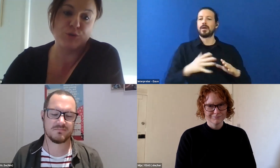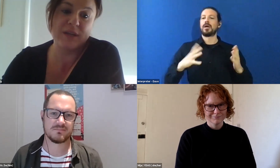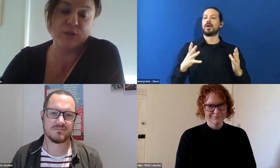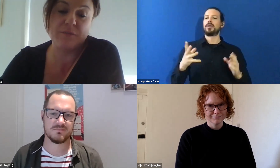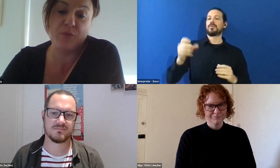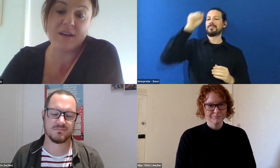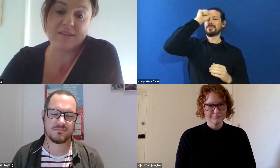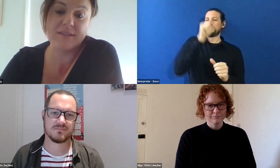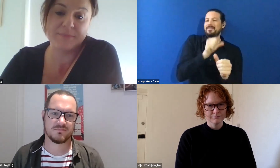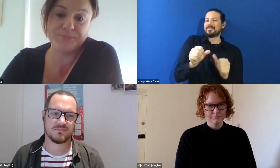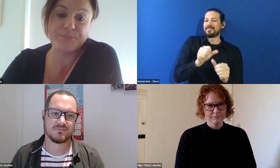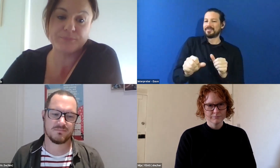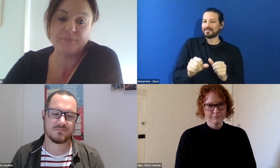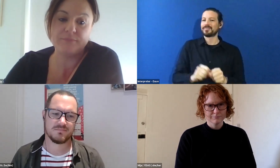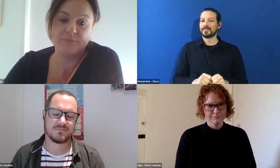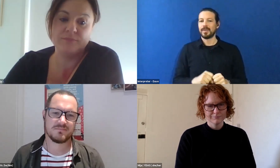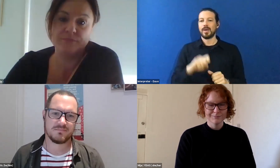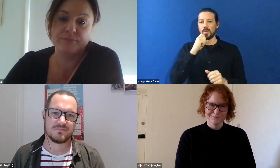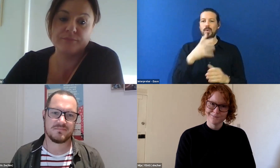how to do inclusive practice.